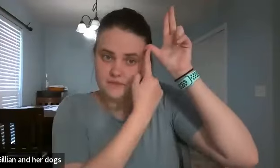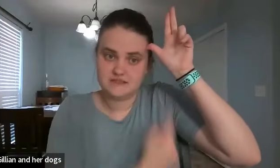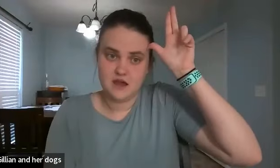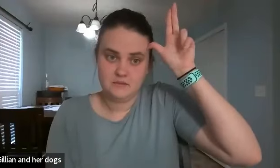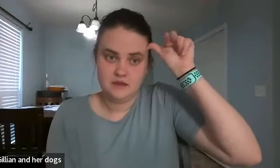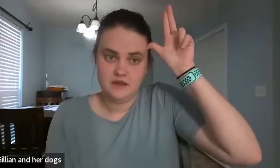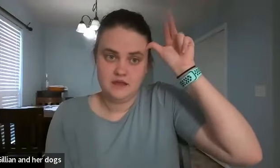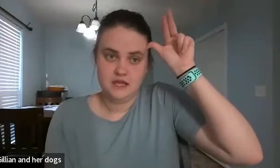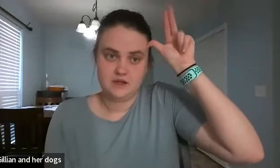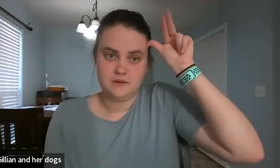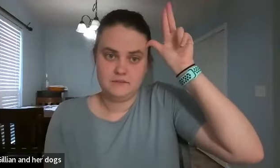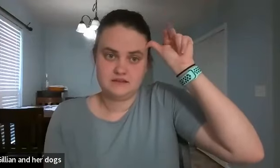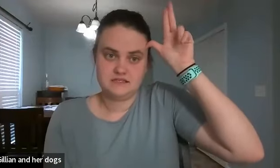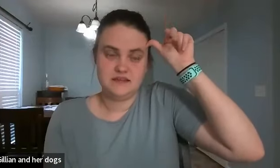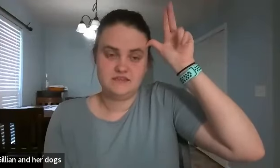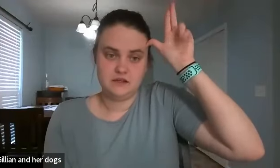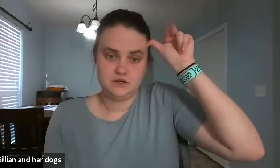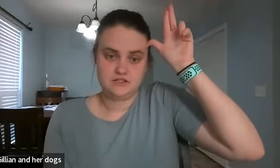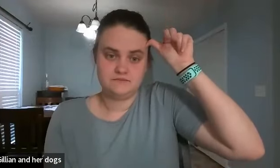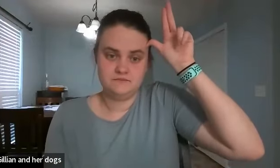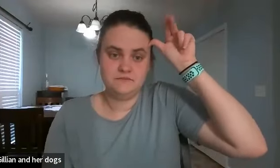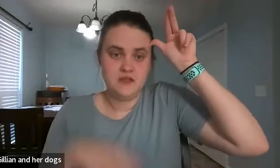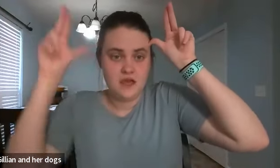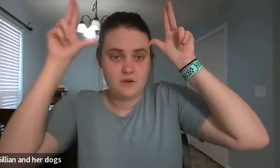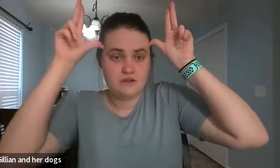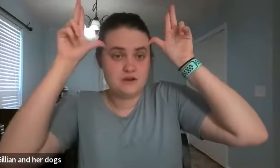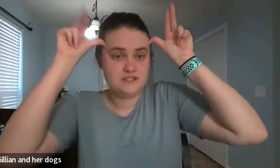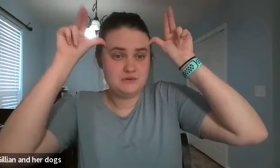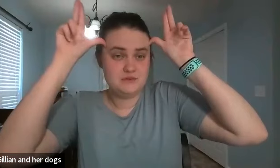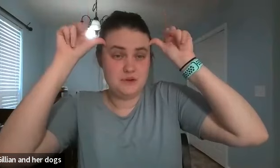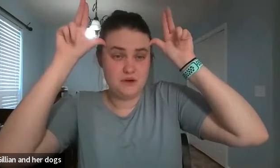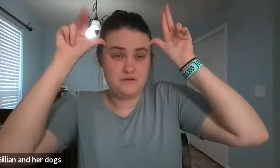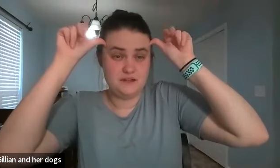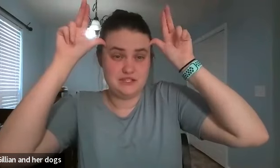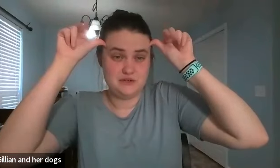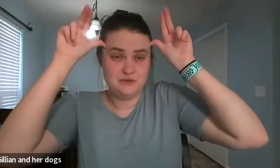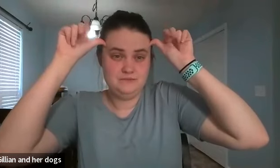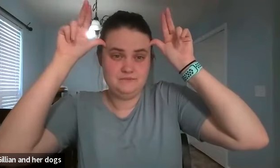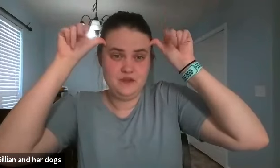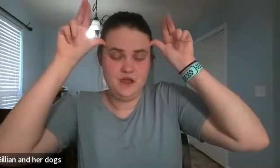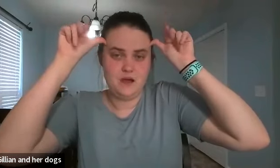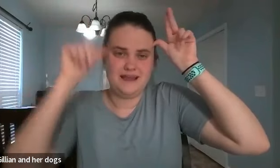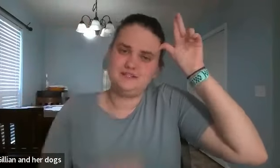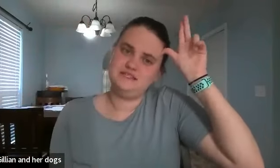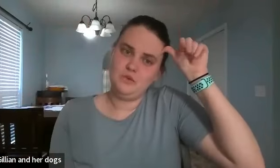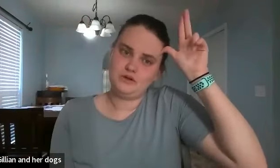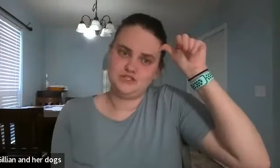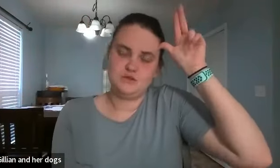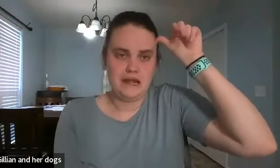at the top, and you're going to bounce it like the ears. You can also do it with both, like two. I do see more just